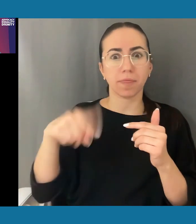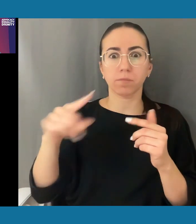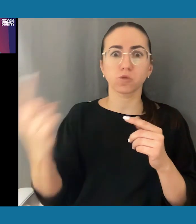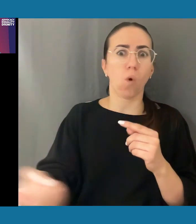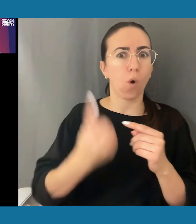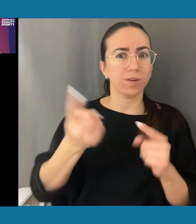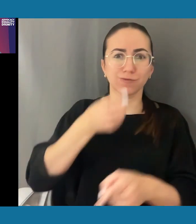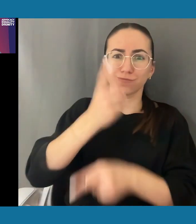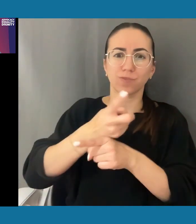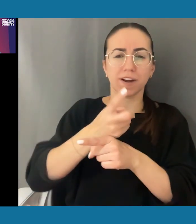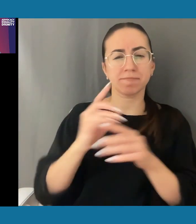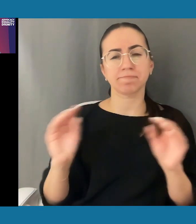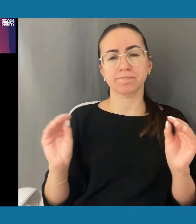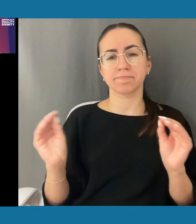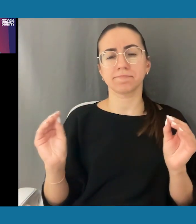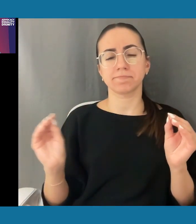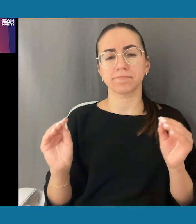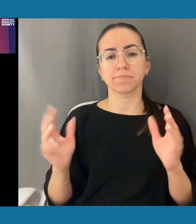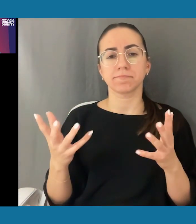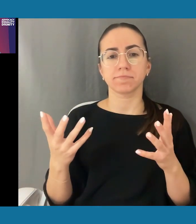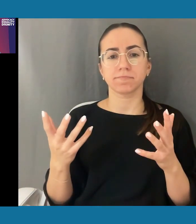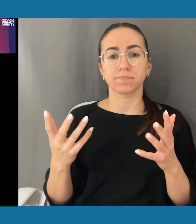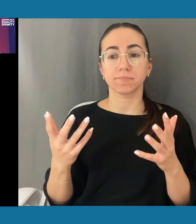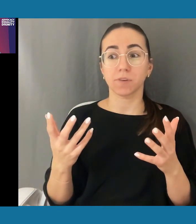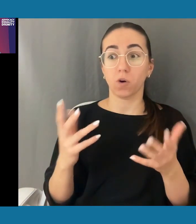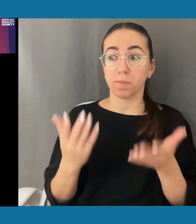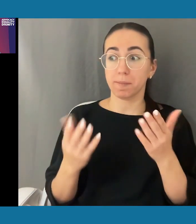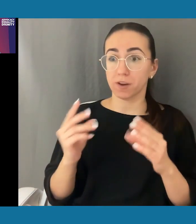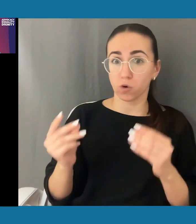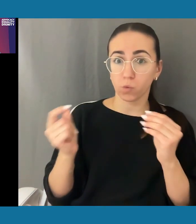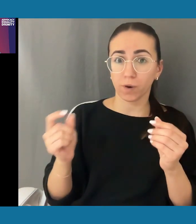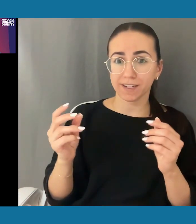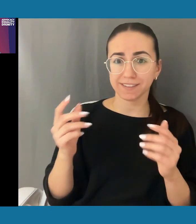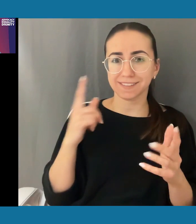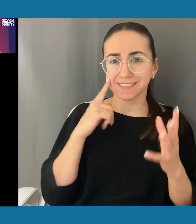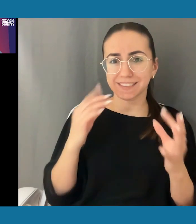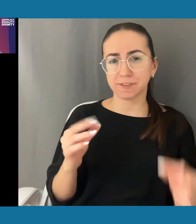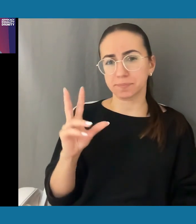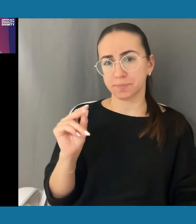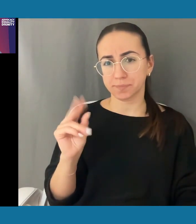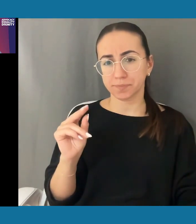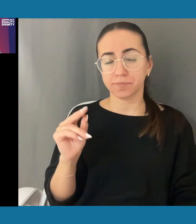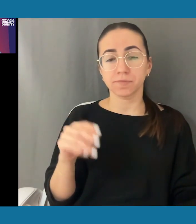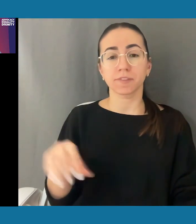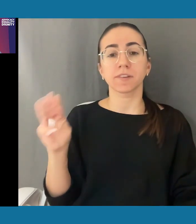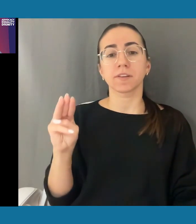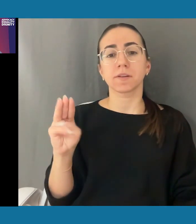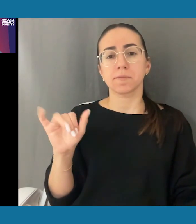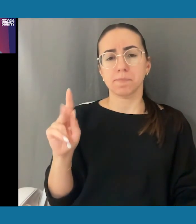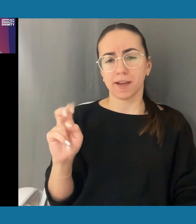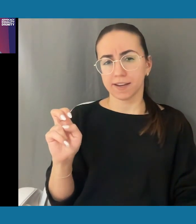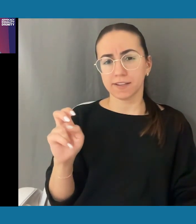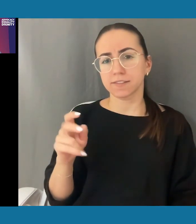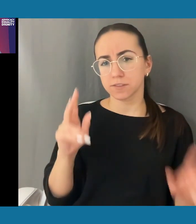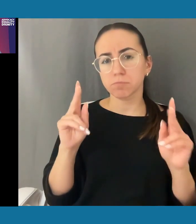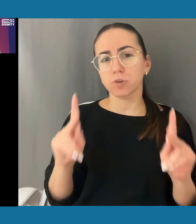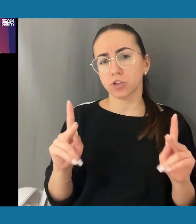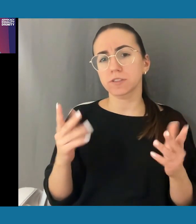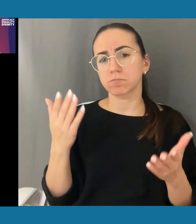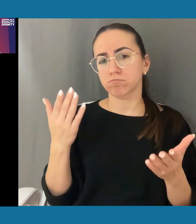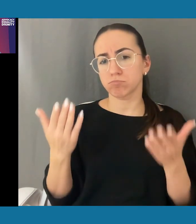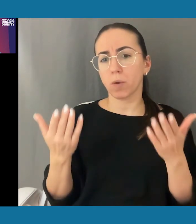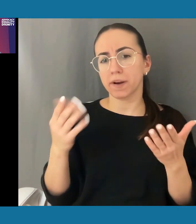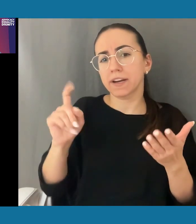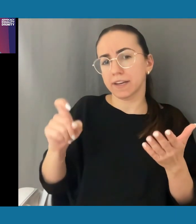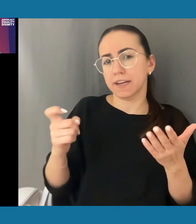quick decisions. You know, Mike is a person who might need a little bit more time to understand his options, and so the supporter is very